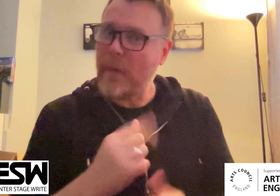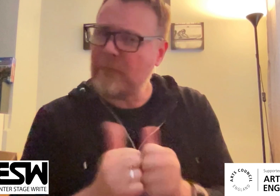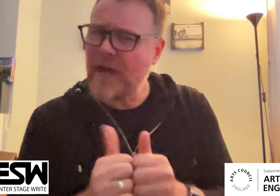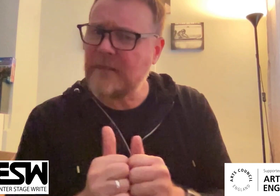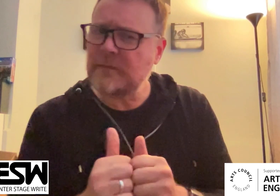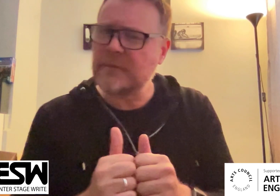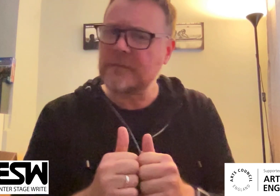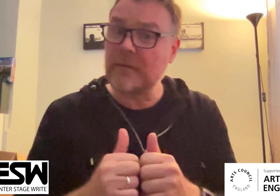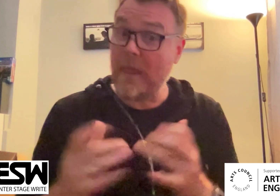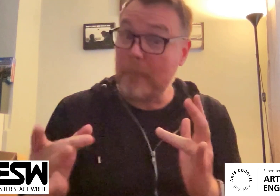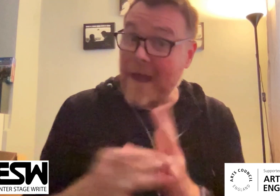friends? Are they married? Are they single?